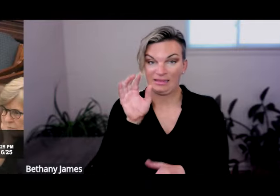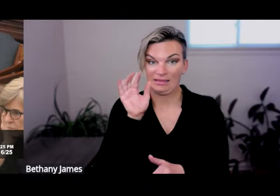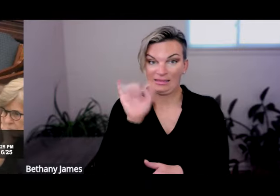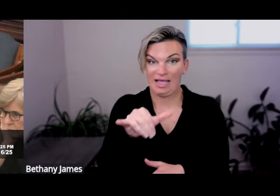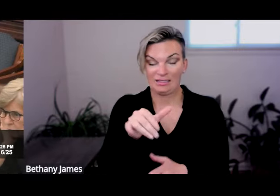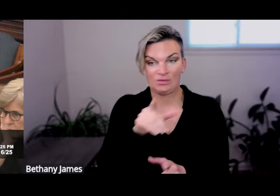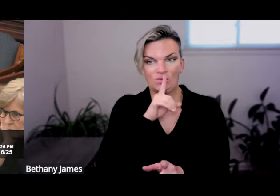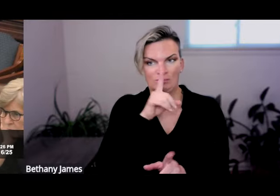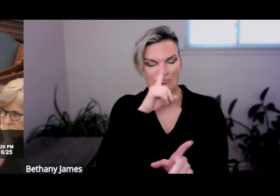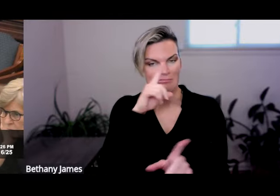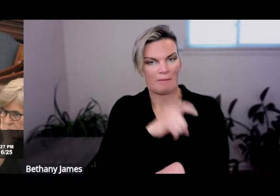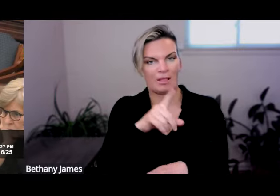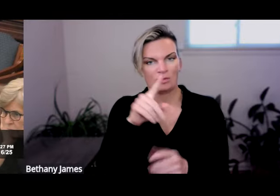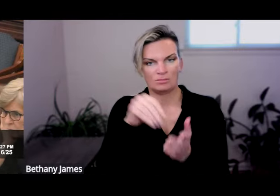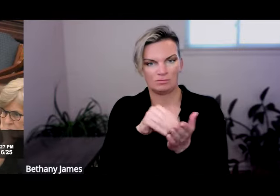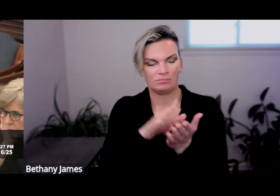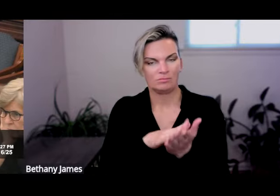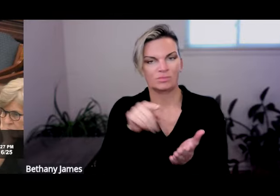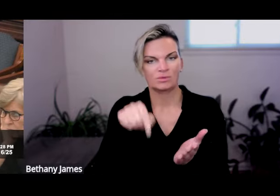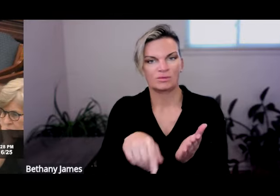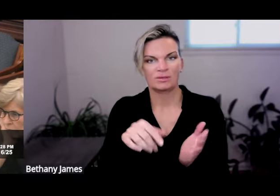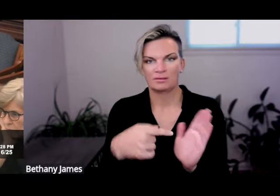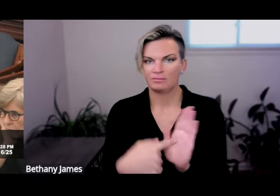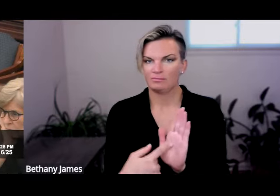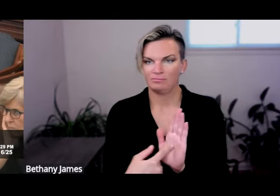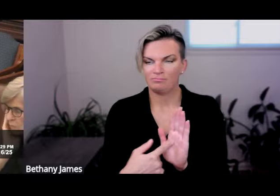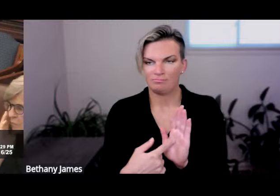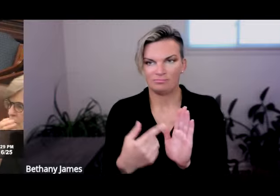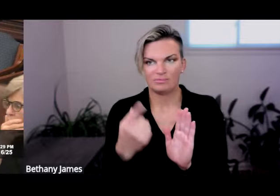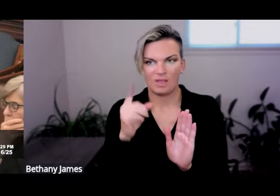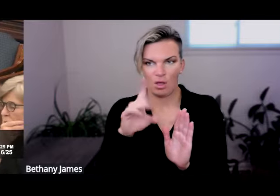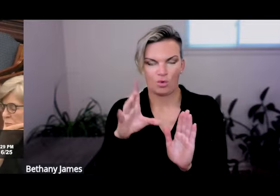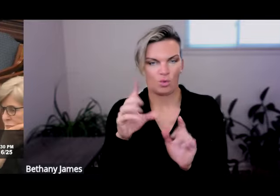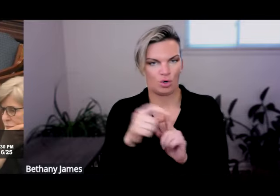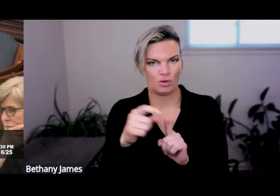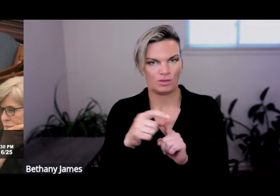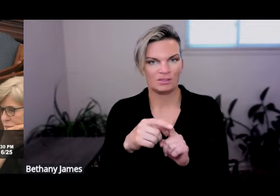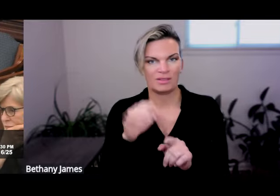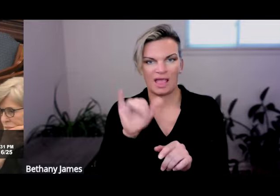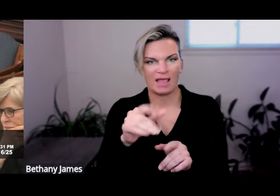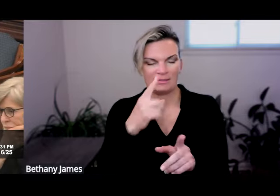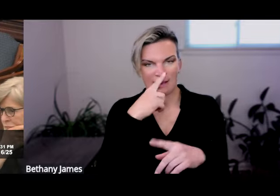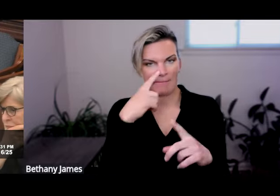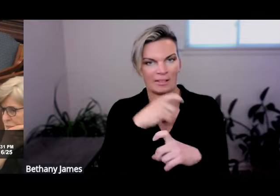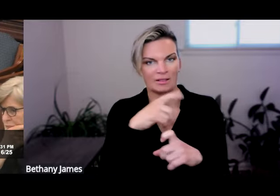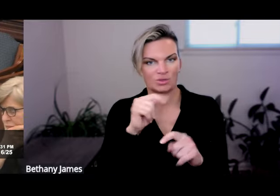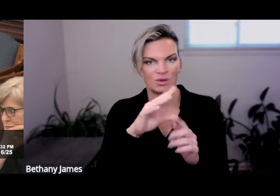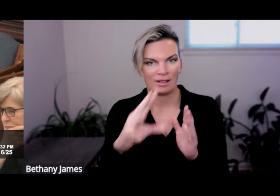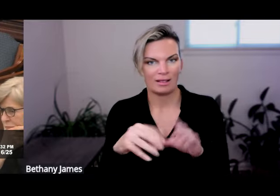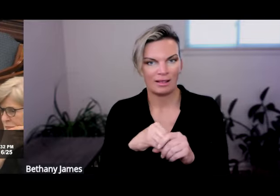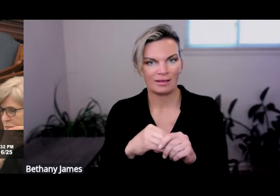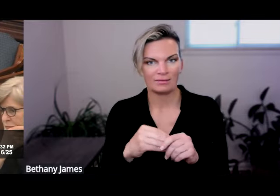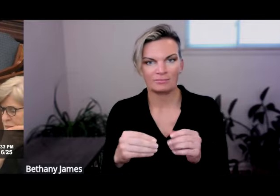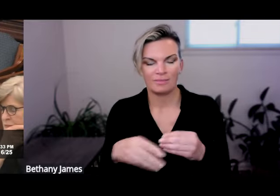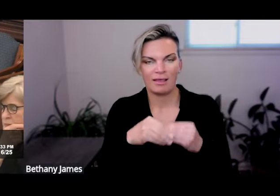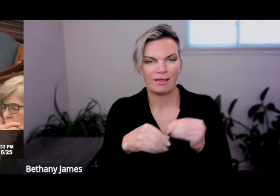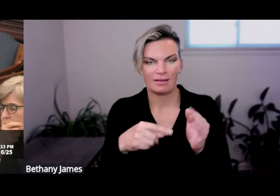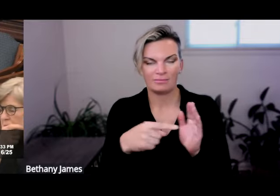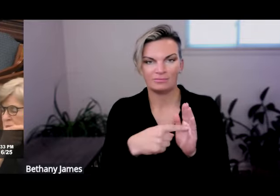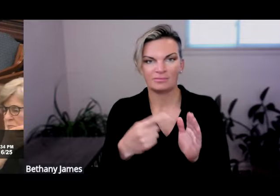this 100-word summary along with the rest of the items. It would be a complex item Absolutely. for a potential signer